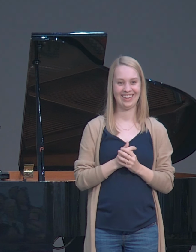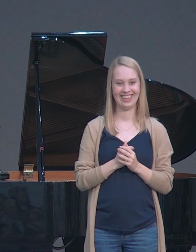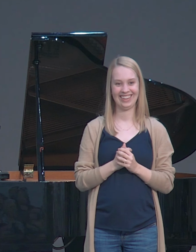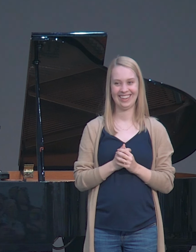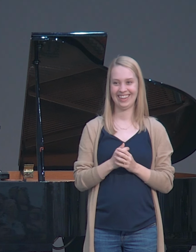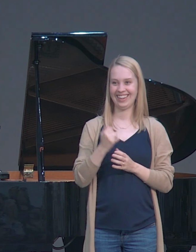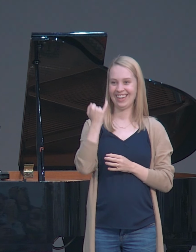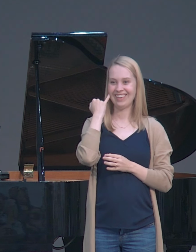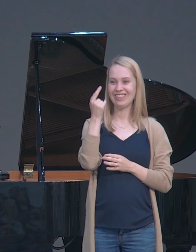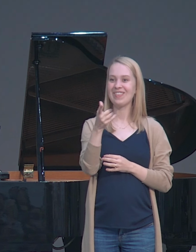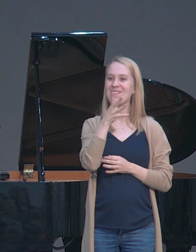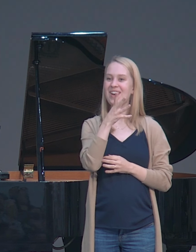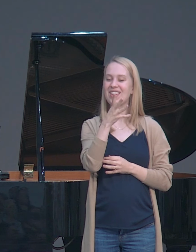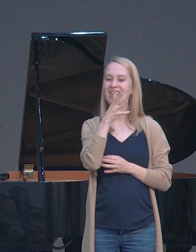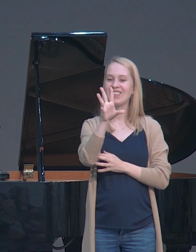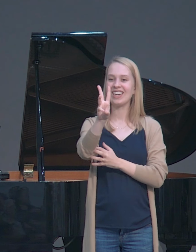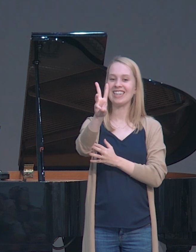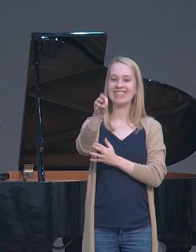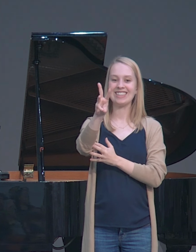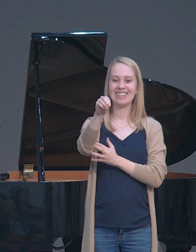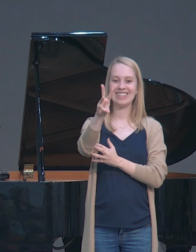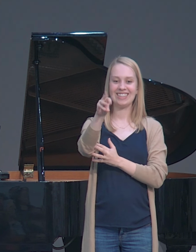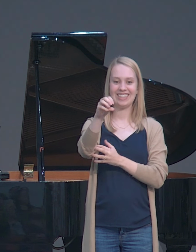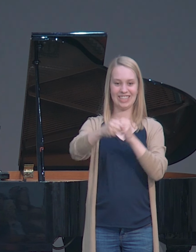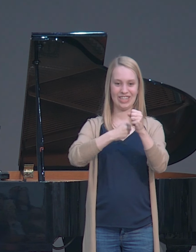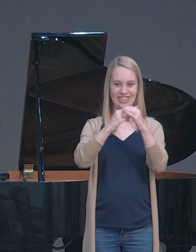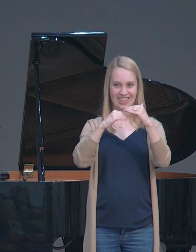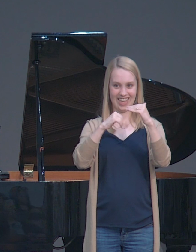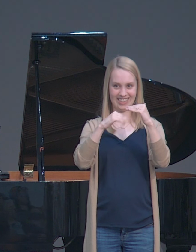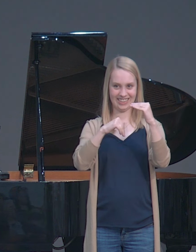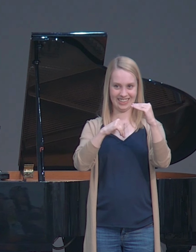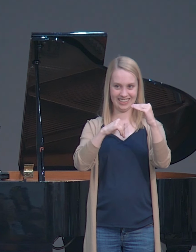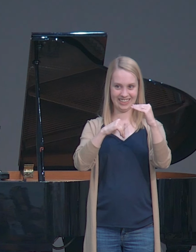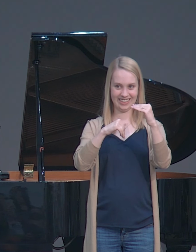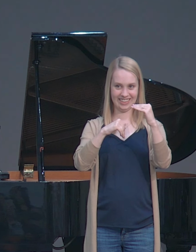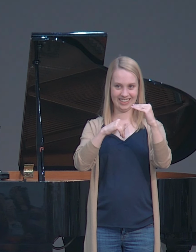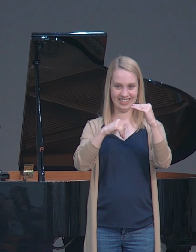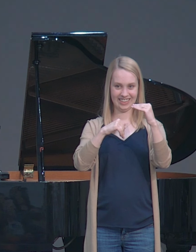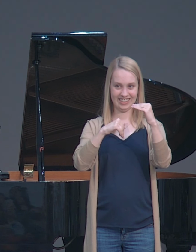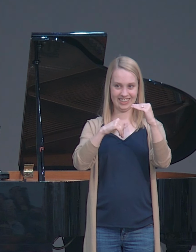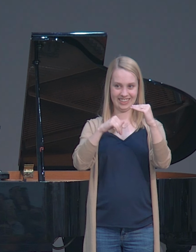If you've been a mother for 60 years or less, would you please sit down?